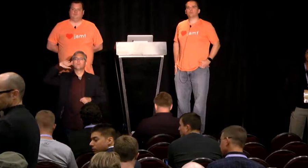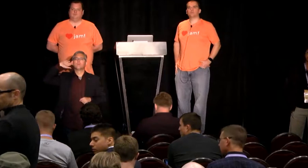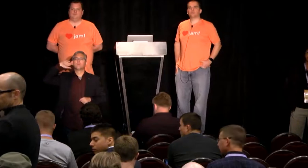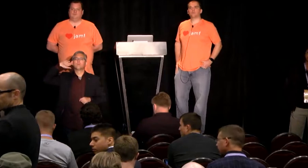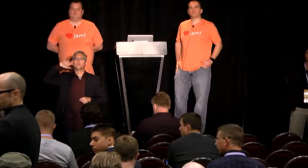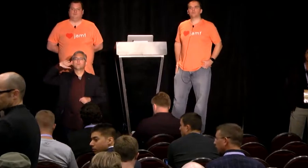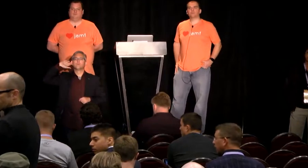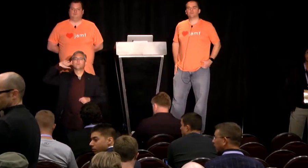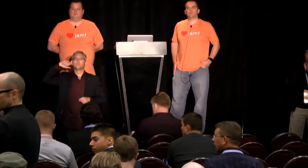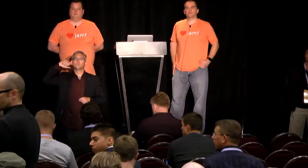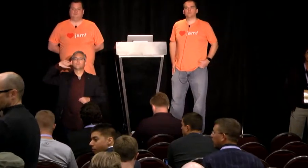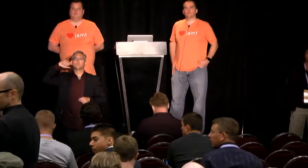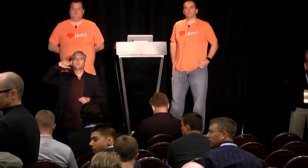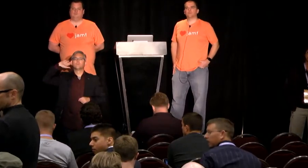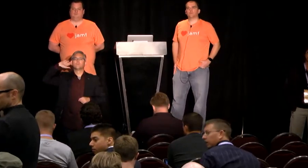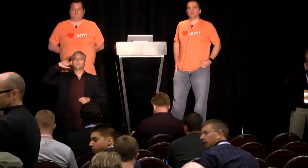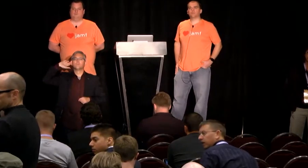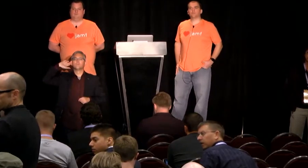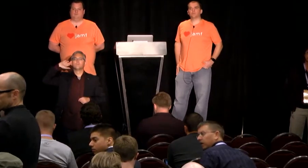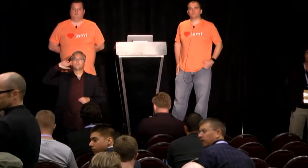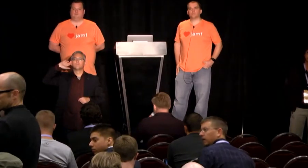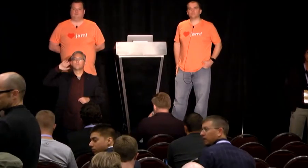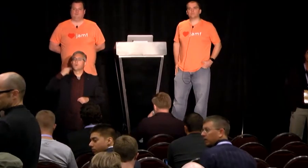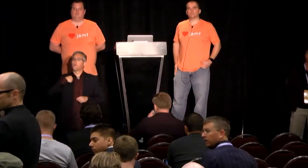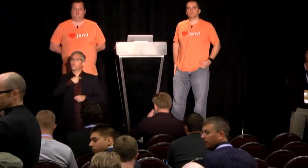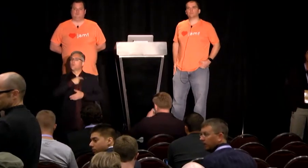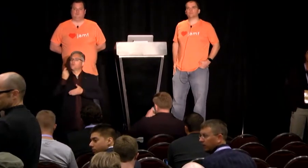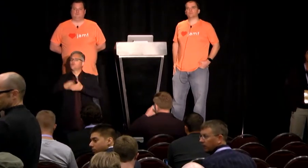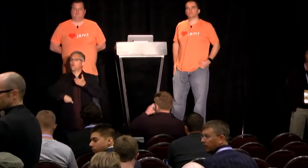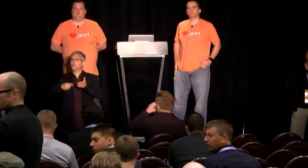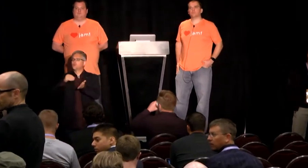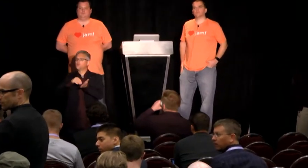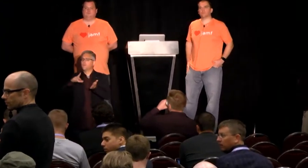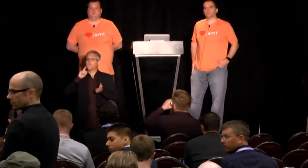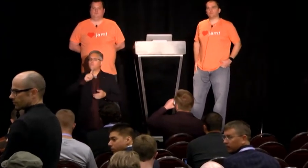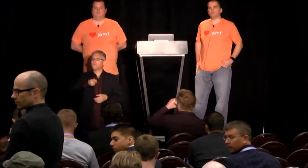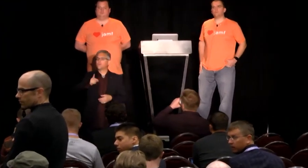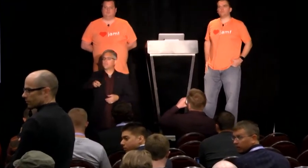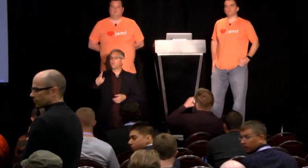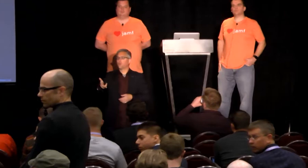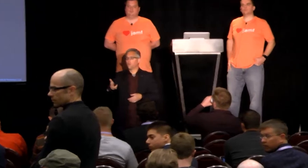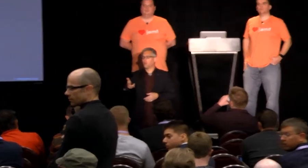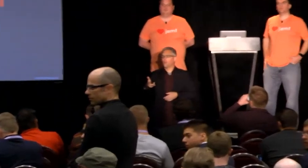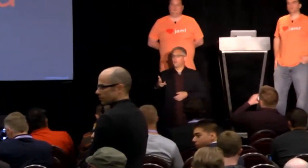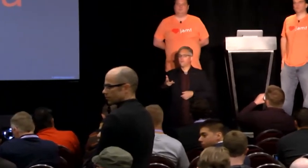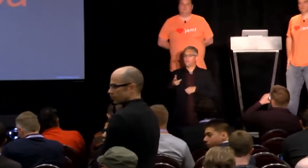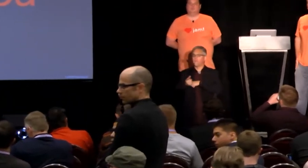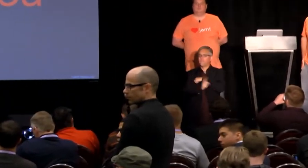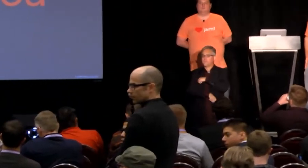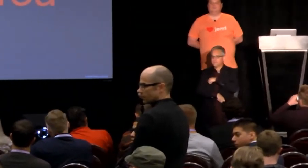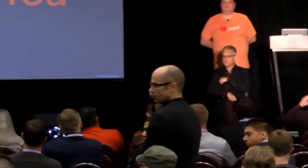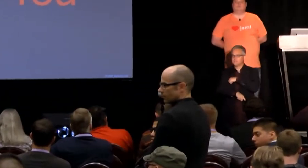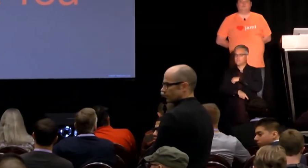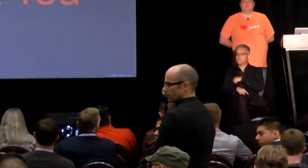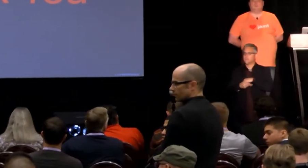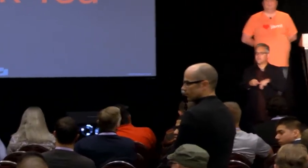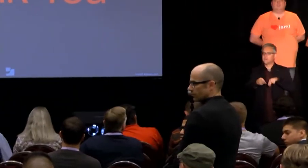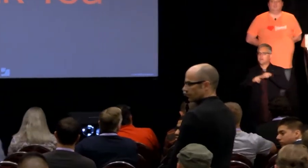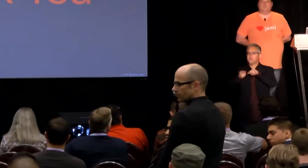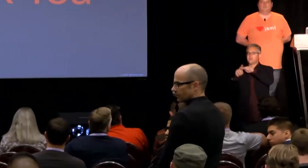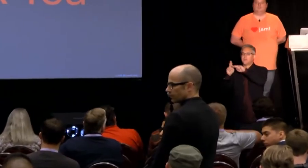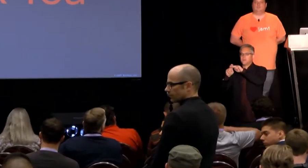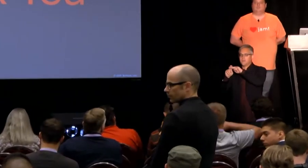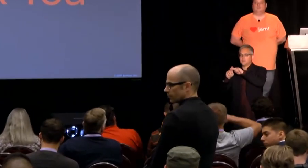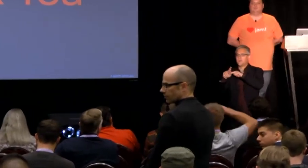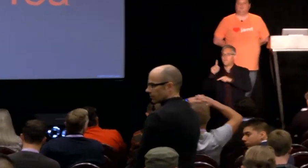on first, second, third offense, and it just keeps increasing the amount of fee or fine. For